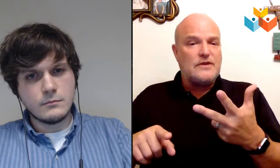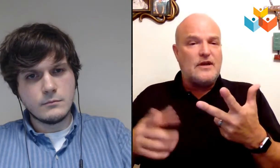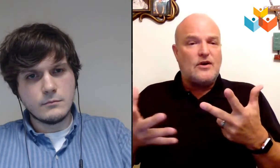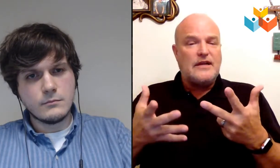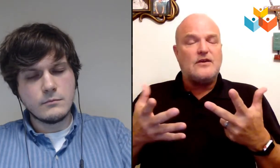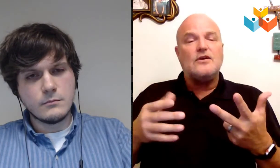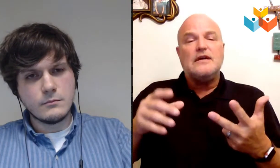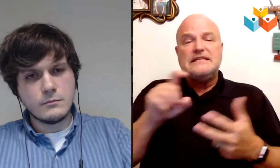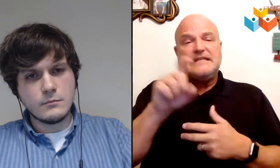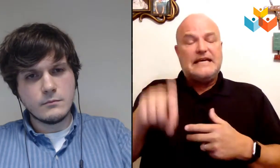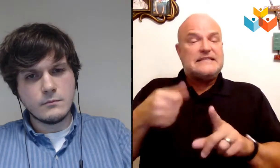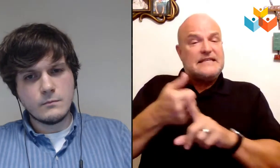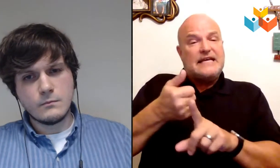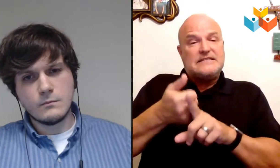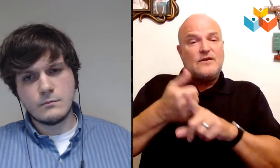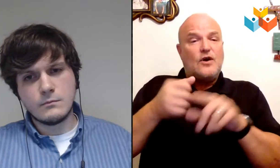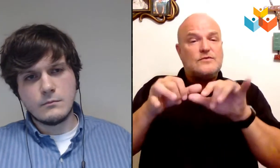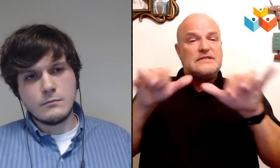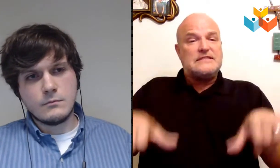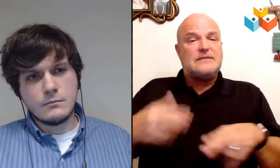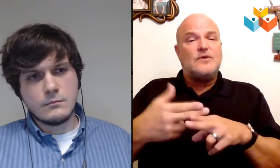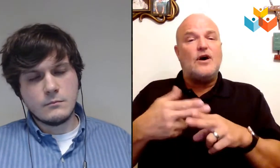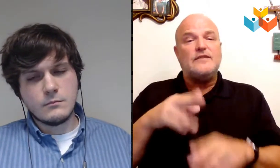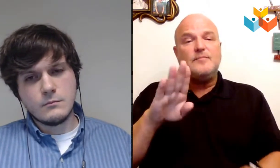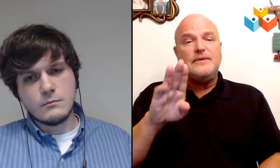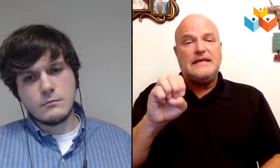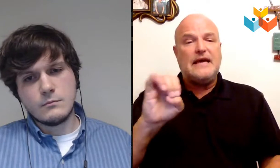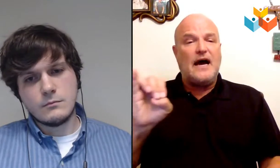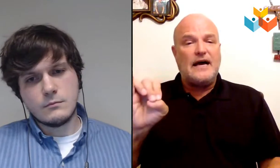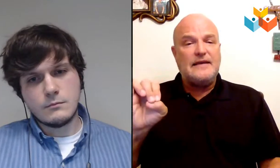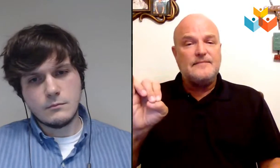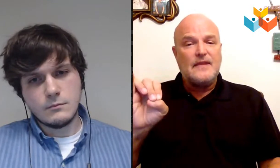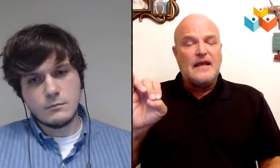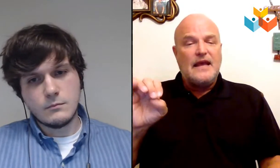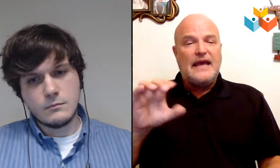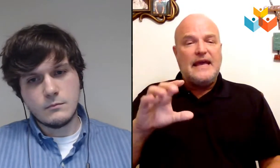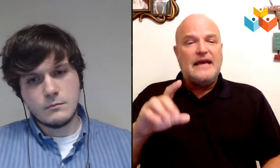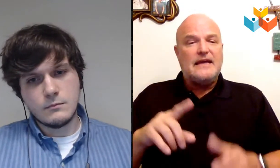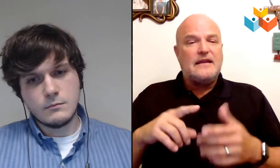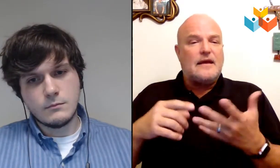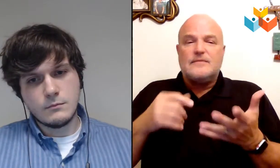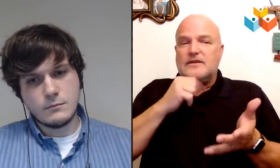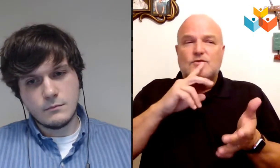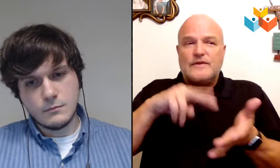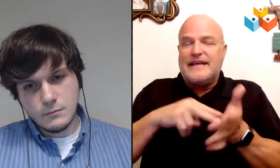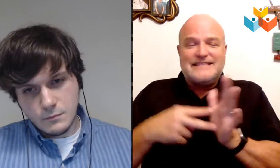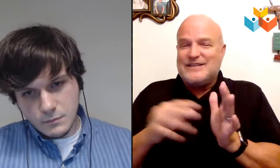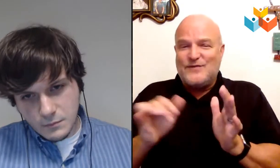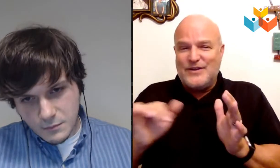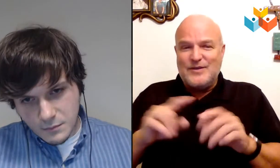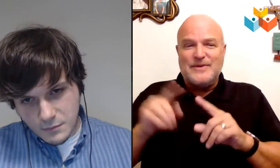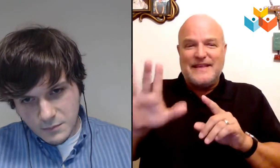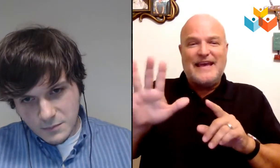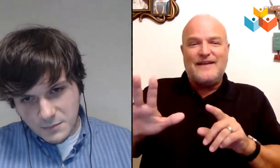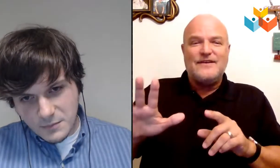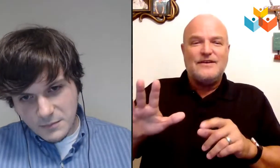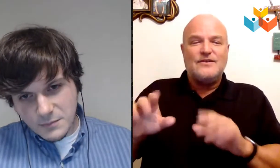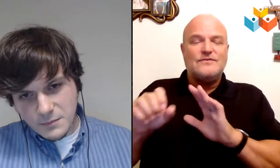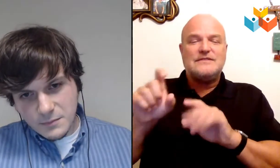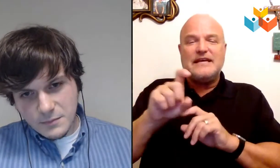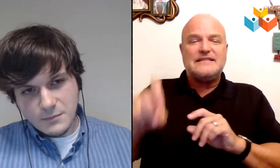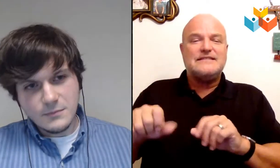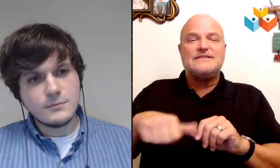those three are here. Texas has their own system called the BEI. And I'm not sure what that stands for either, but they